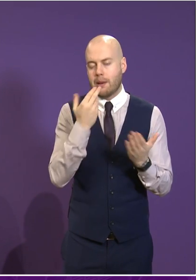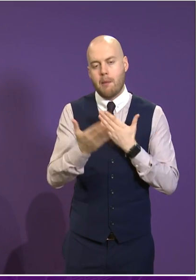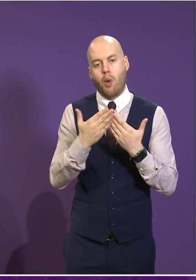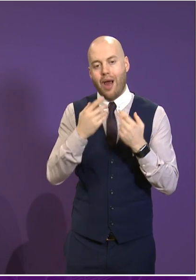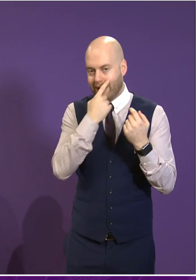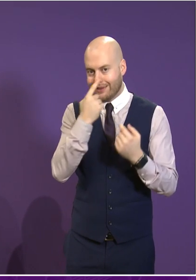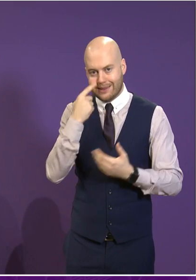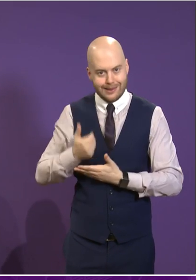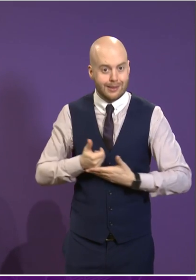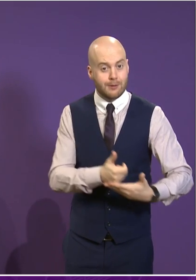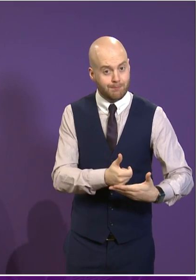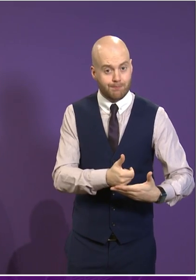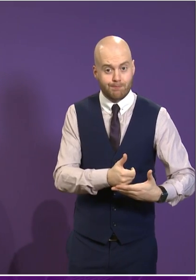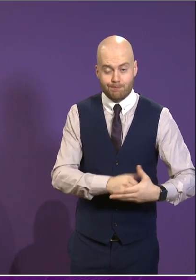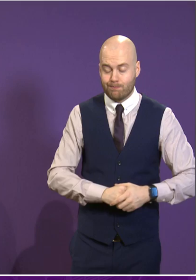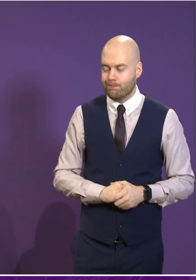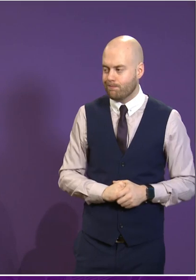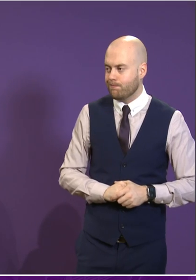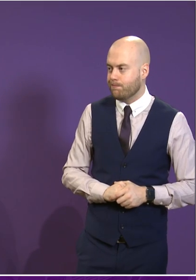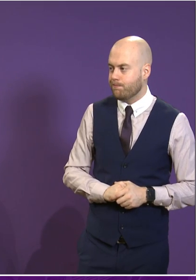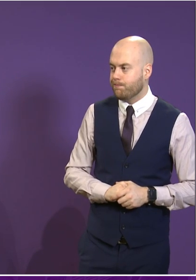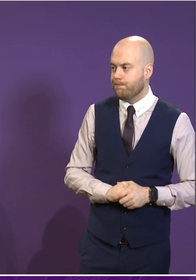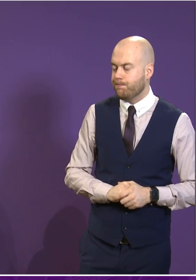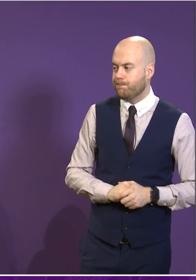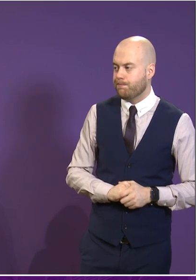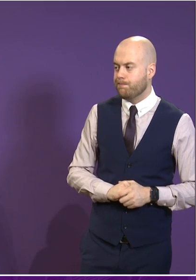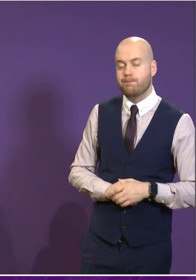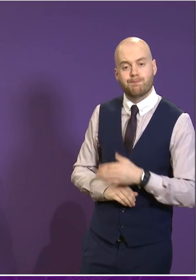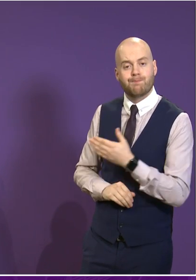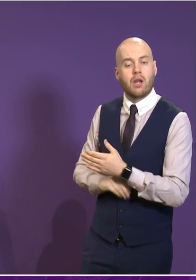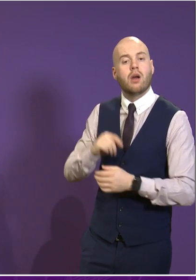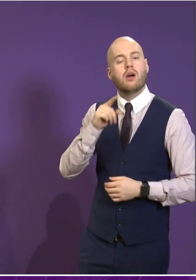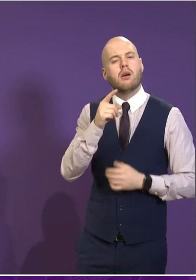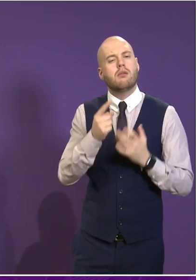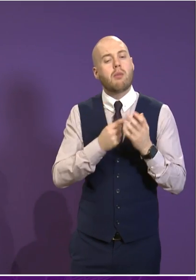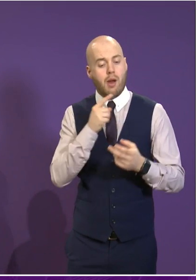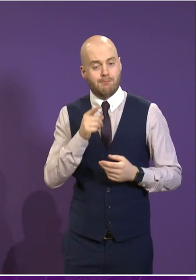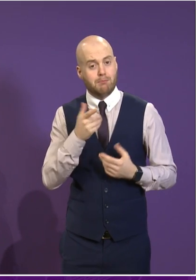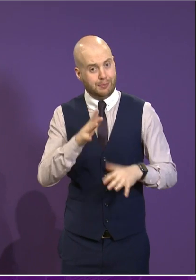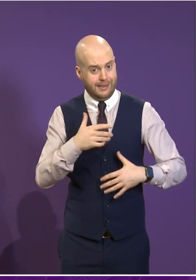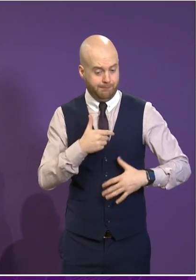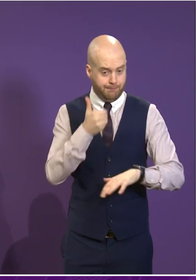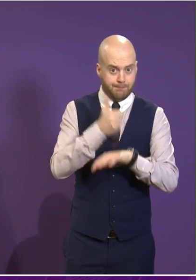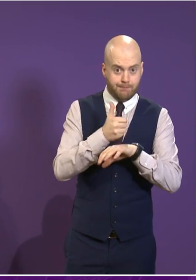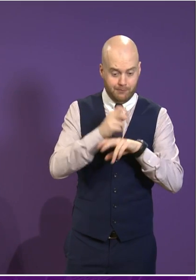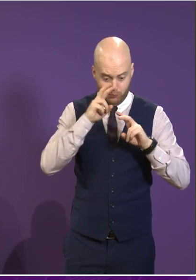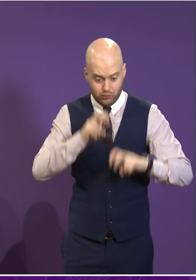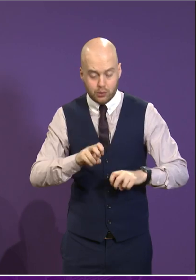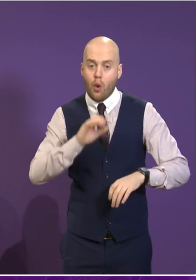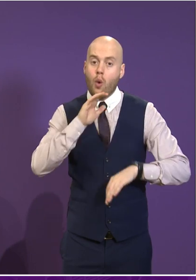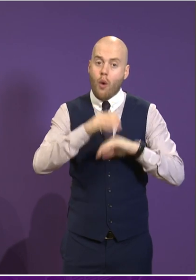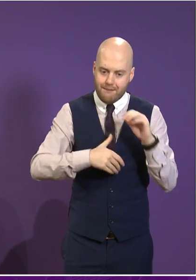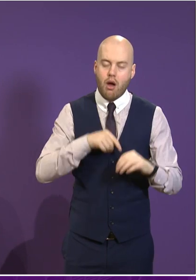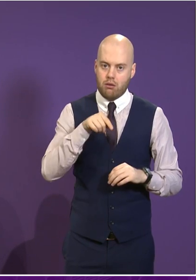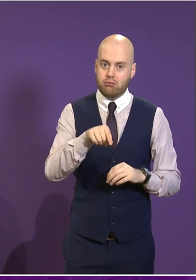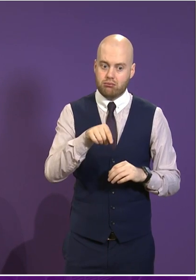the postcode or type of school. Another thing that we're also doing is we've commissioned some research to look into contextualised admissions in much more